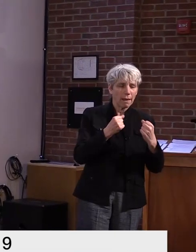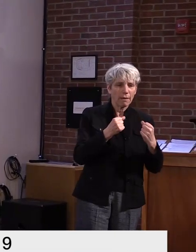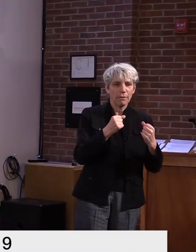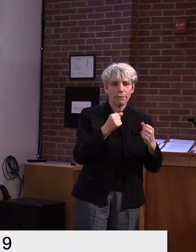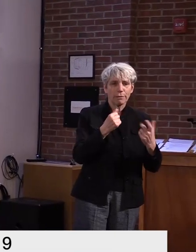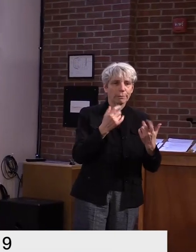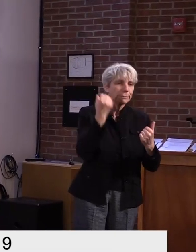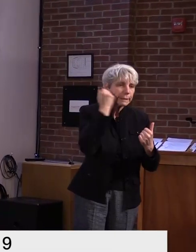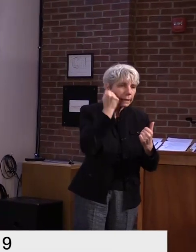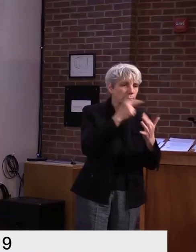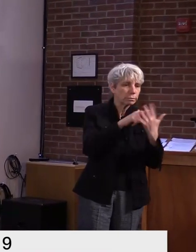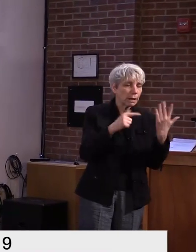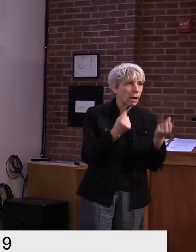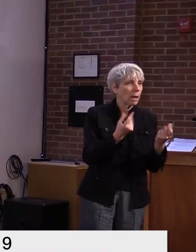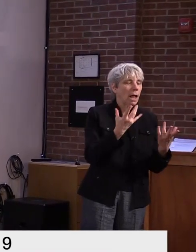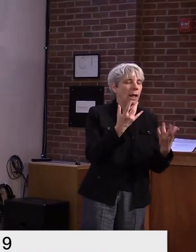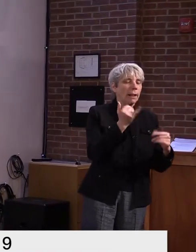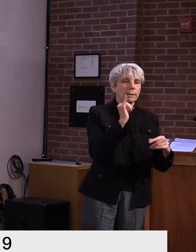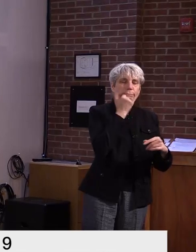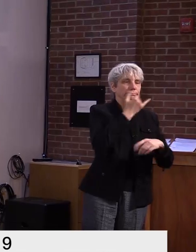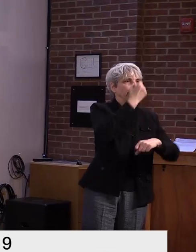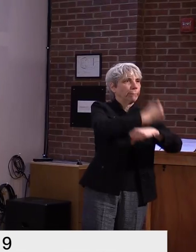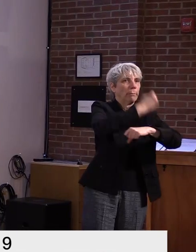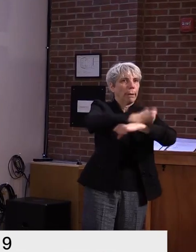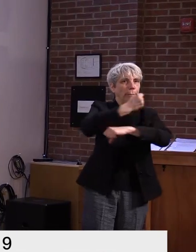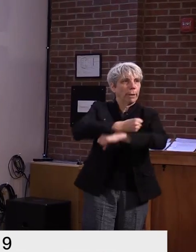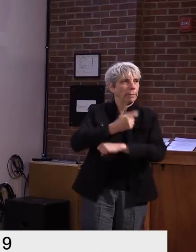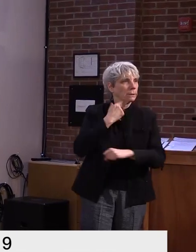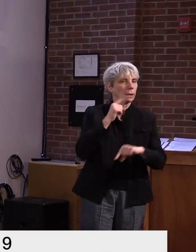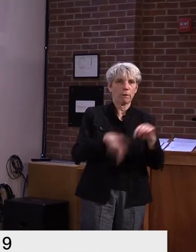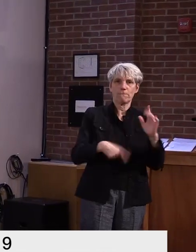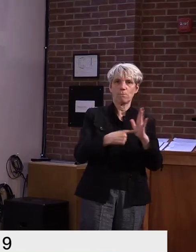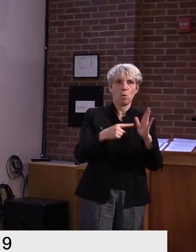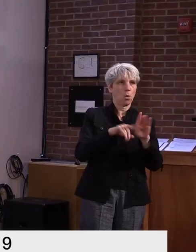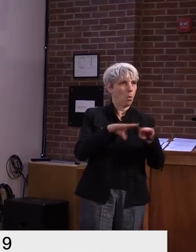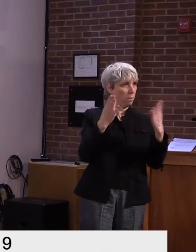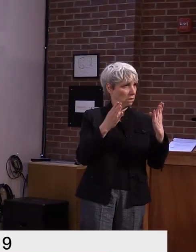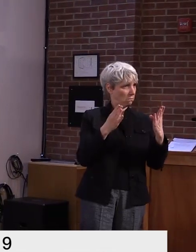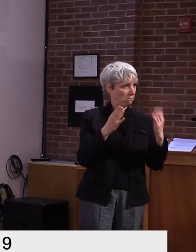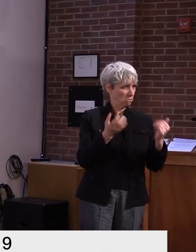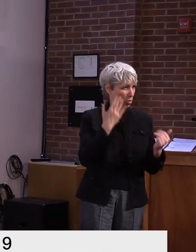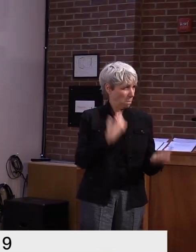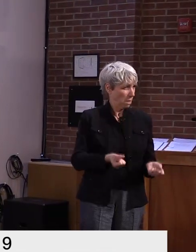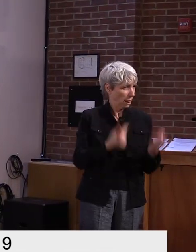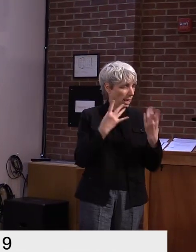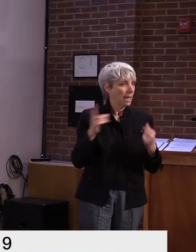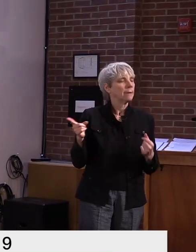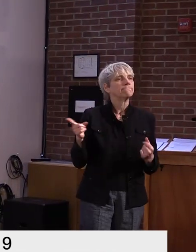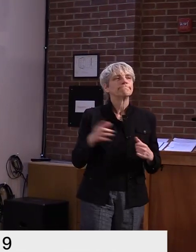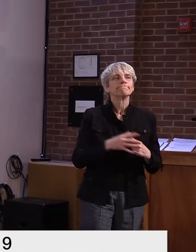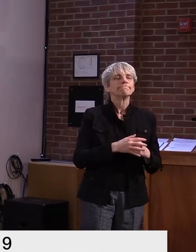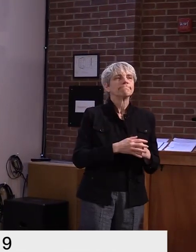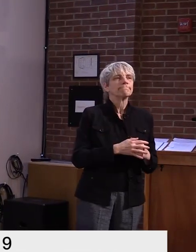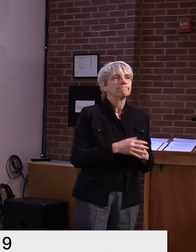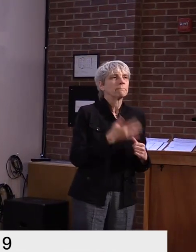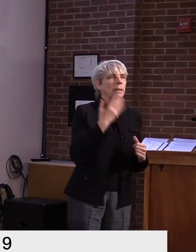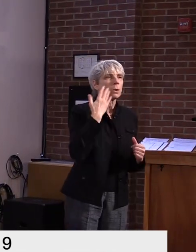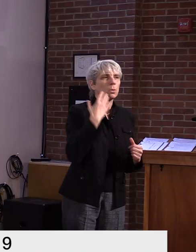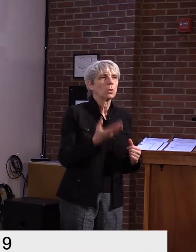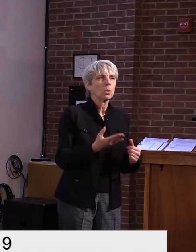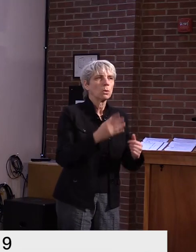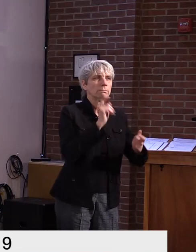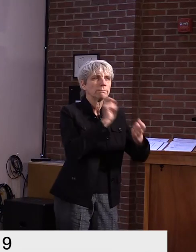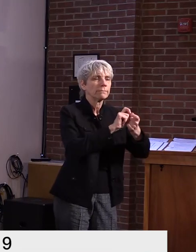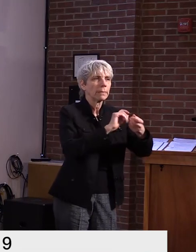Yeah, Kelvin, I don't have that information of how many. I think I would have, if it was a pattern